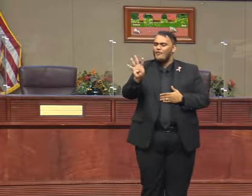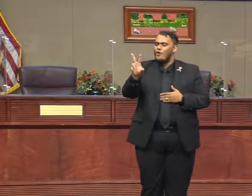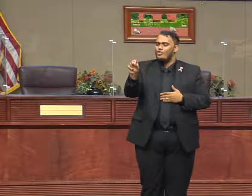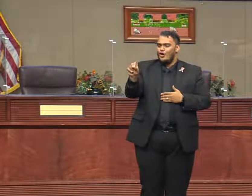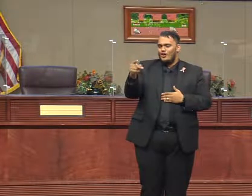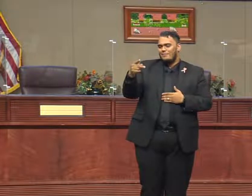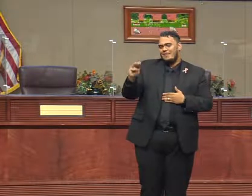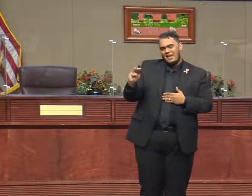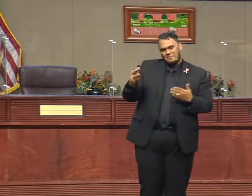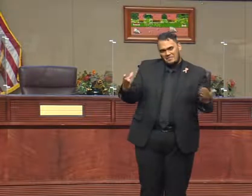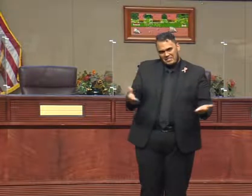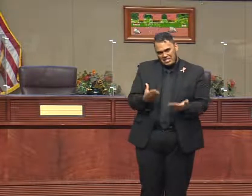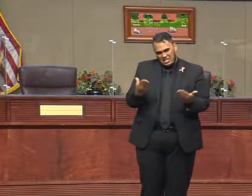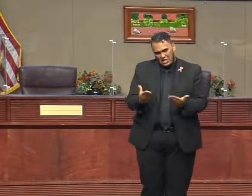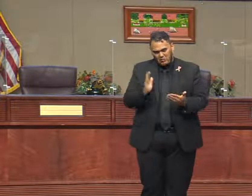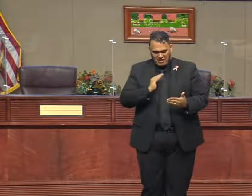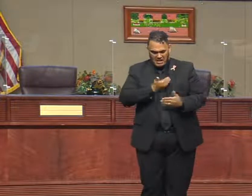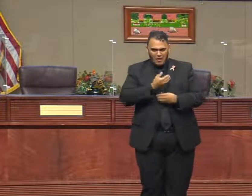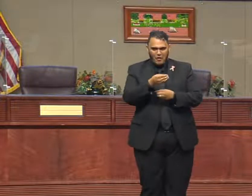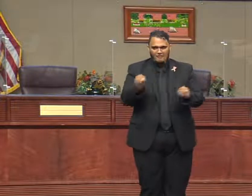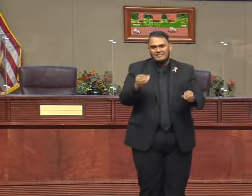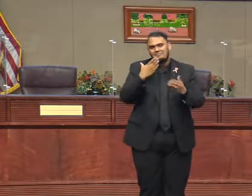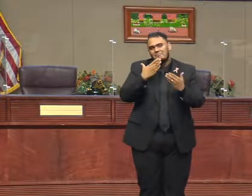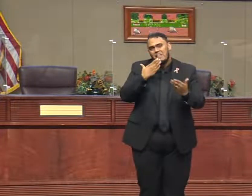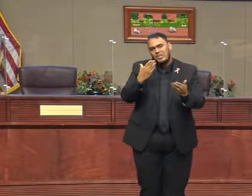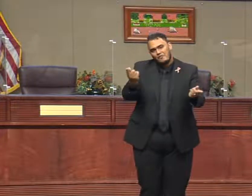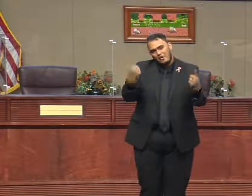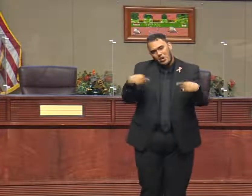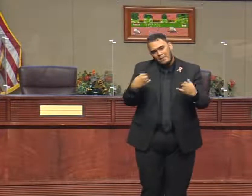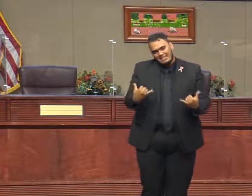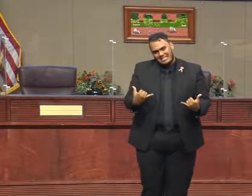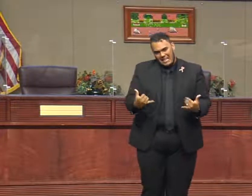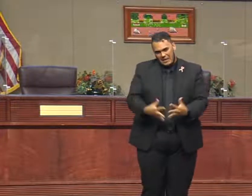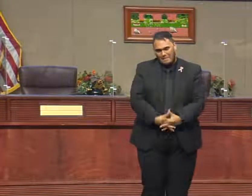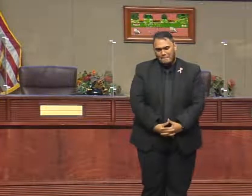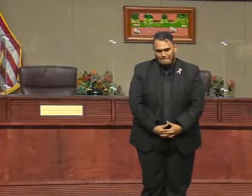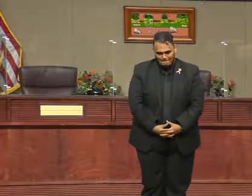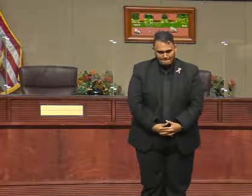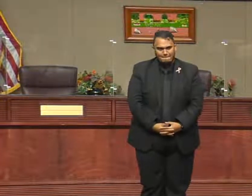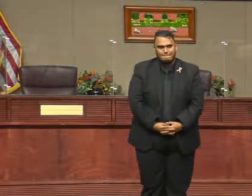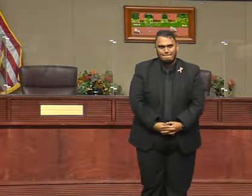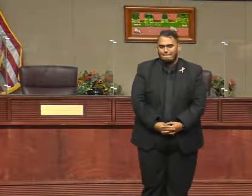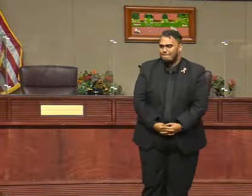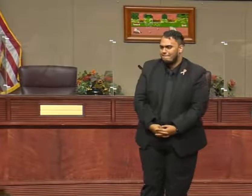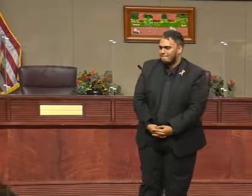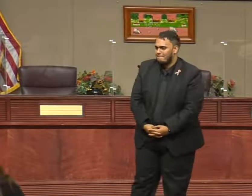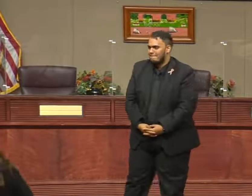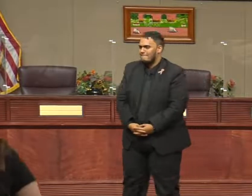County Administration. Thank you all for attending today.